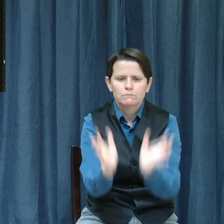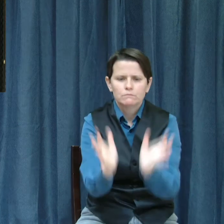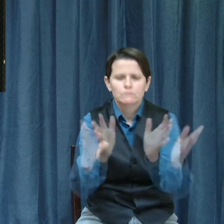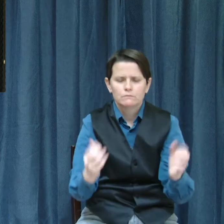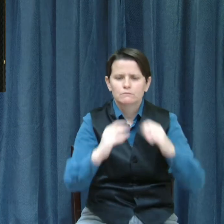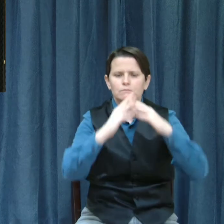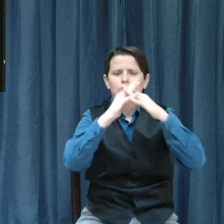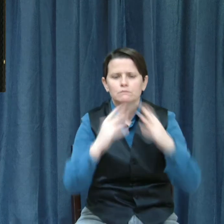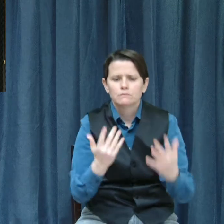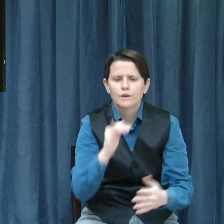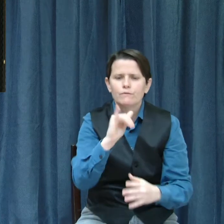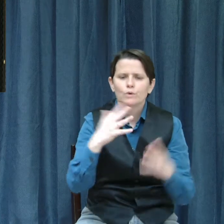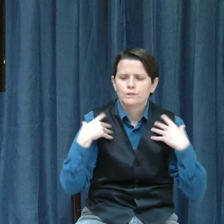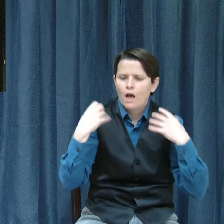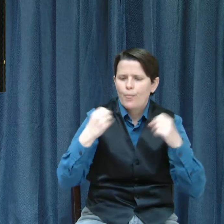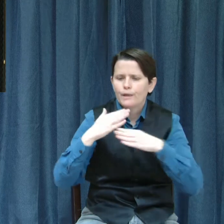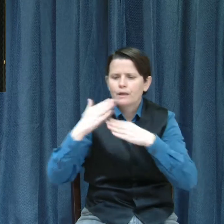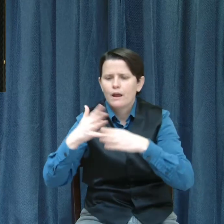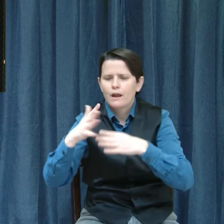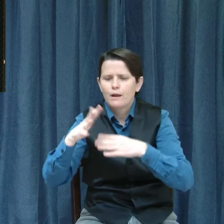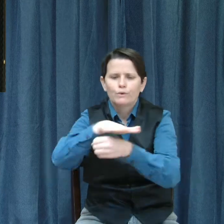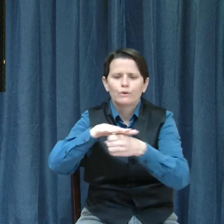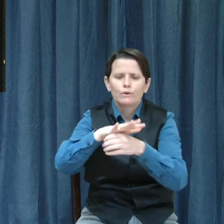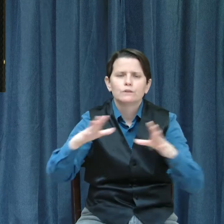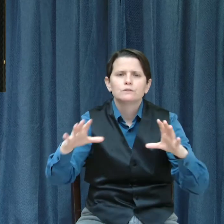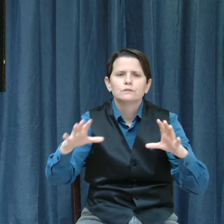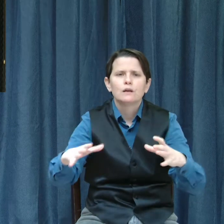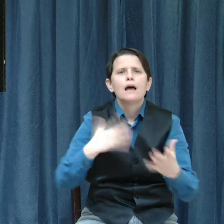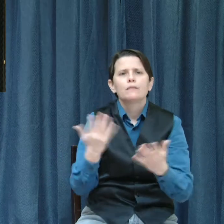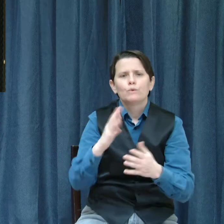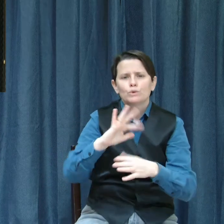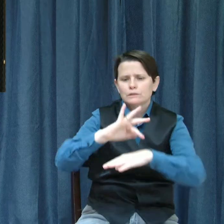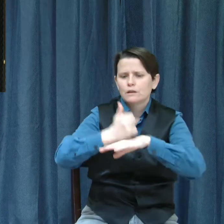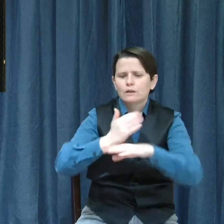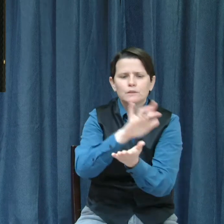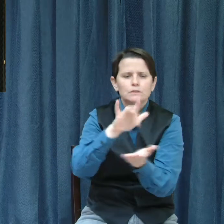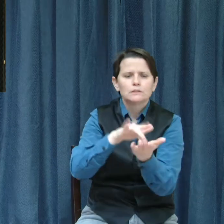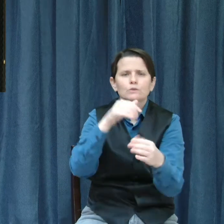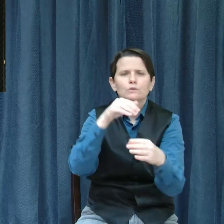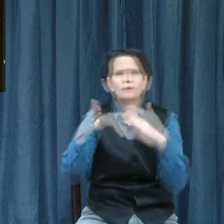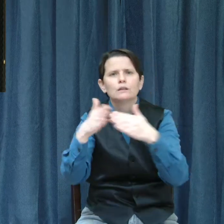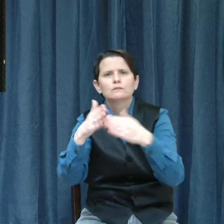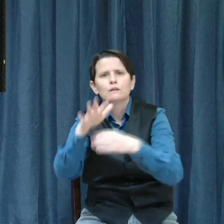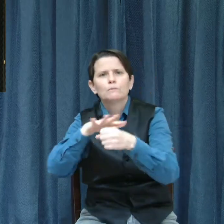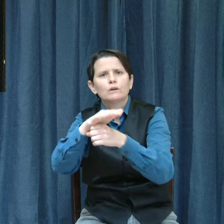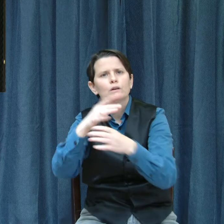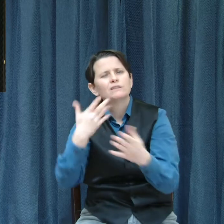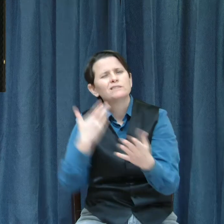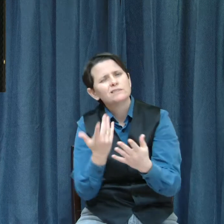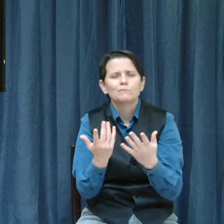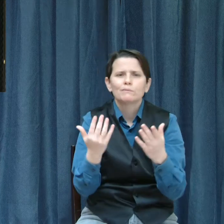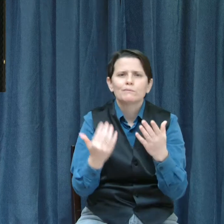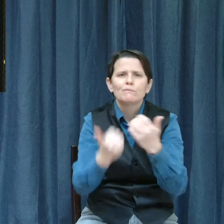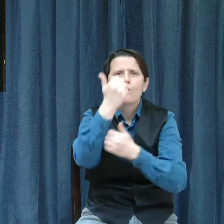things with creating these centers in neighborhoods, primarily for kids, obviously, but